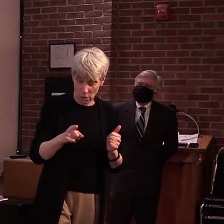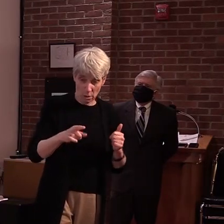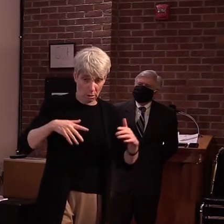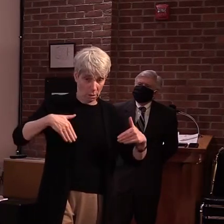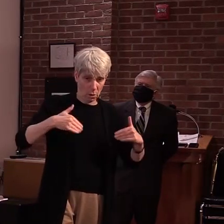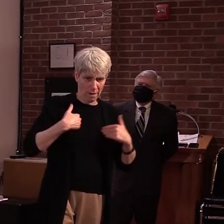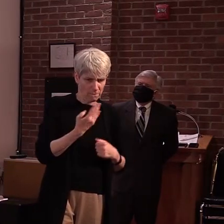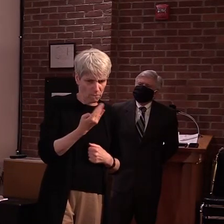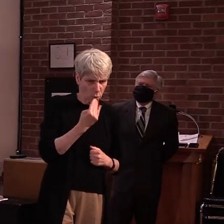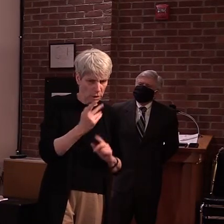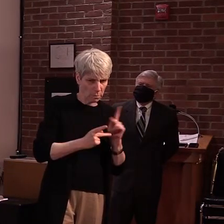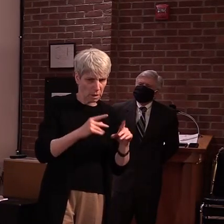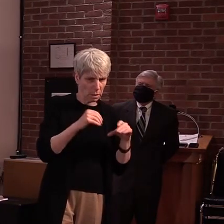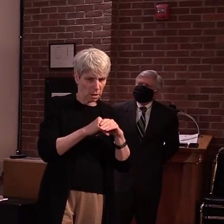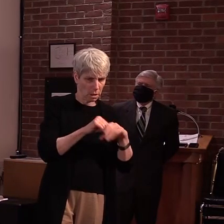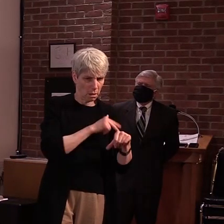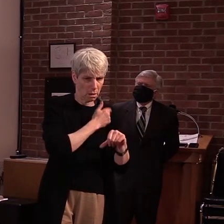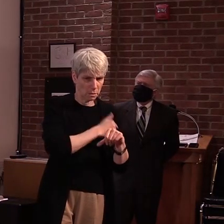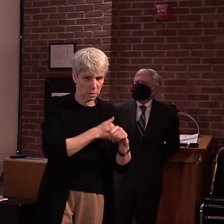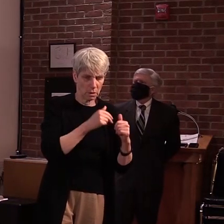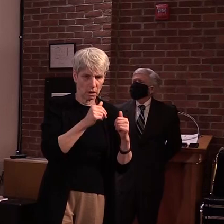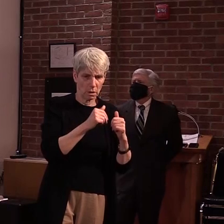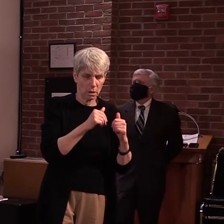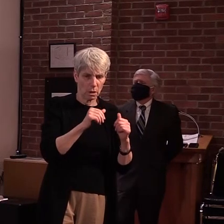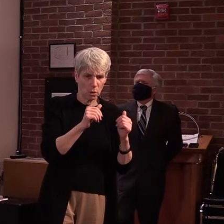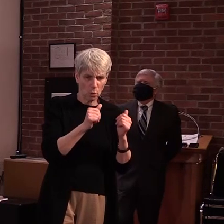have 14 people hospitalized?